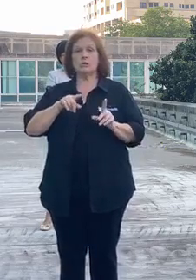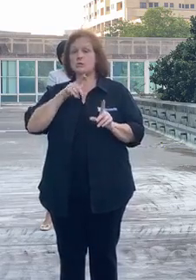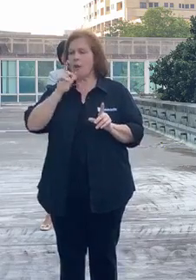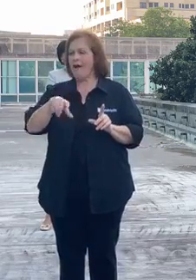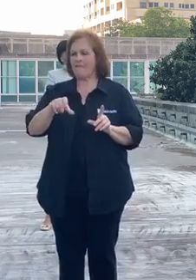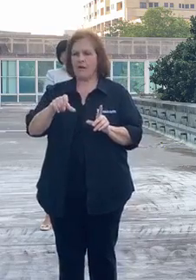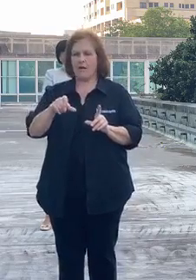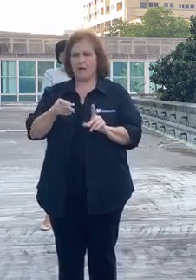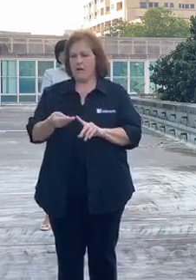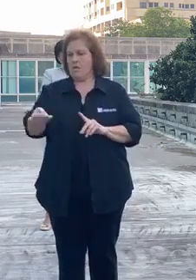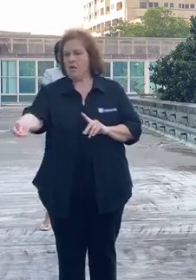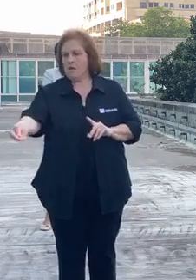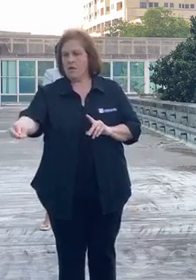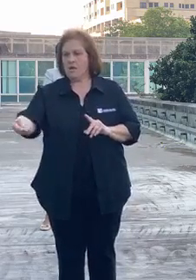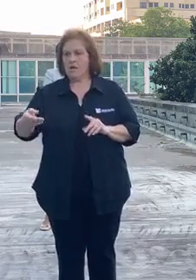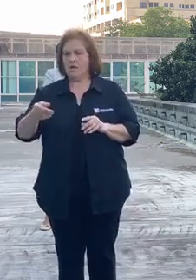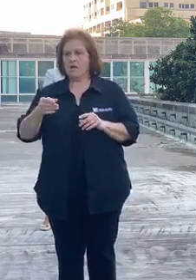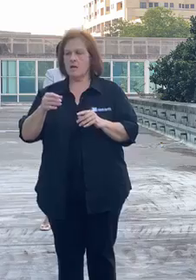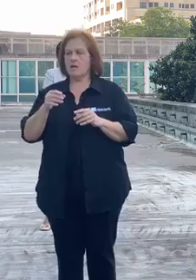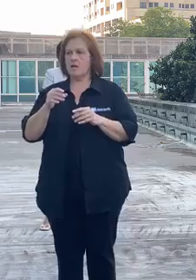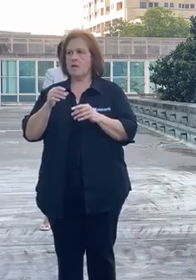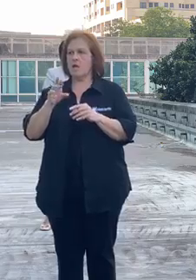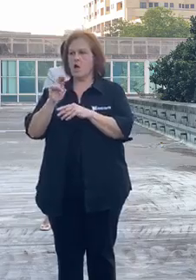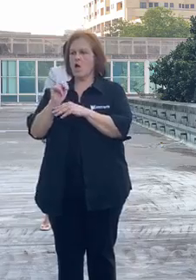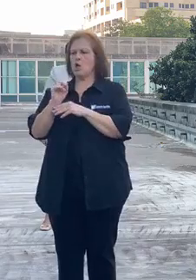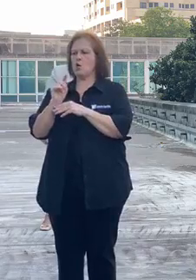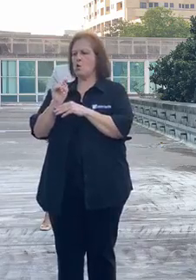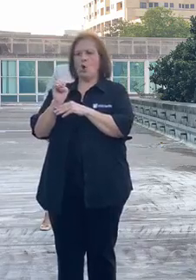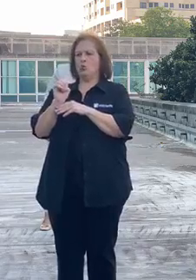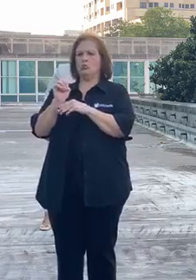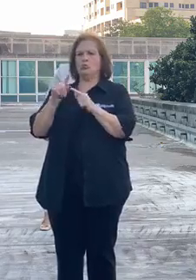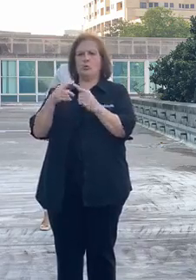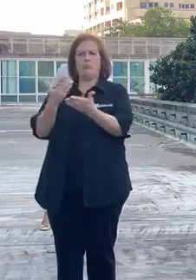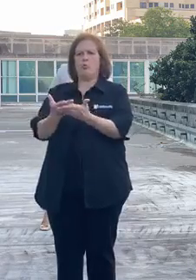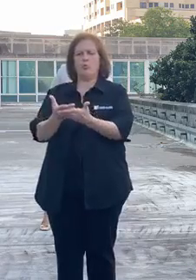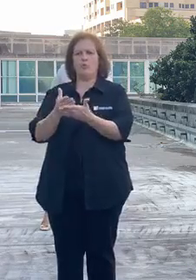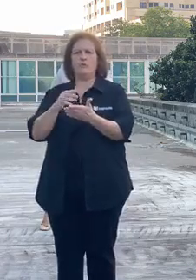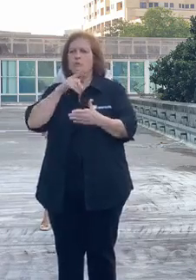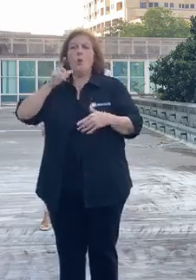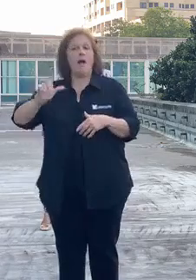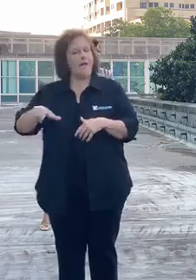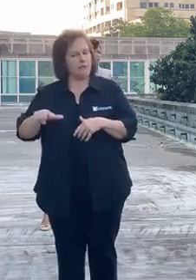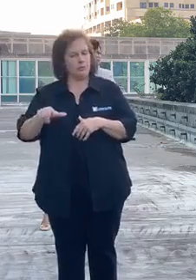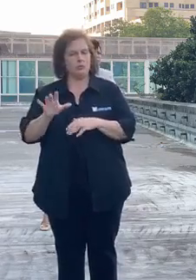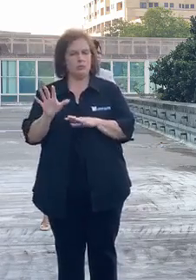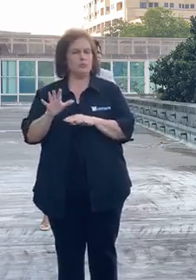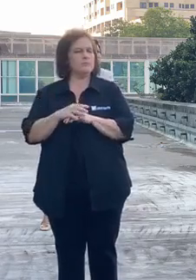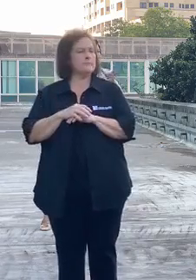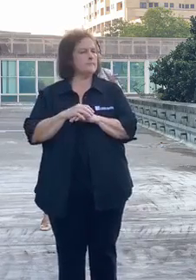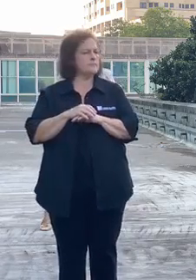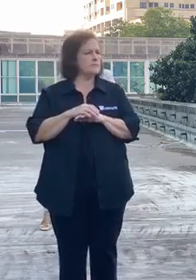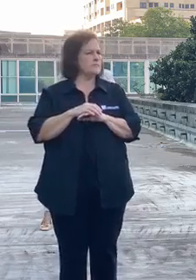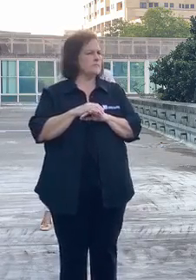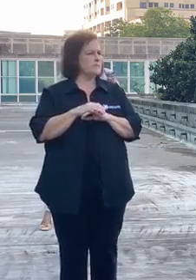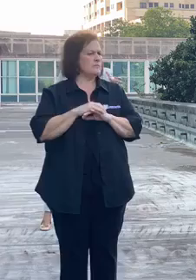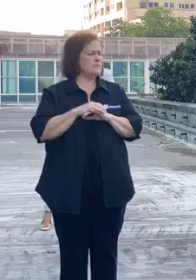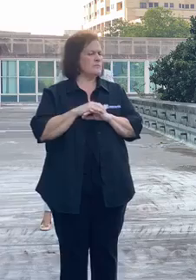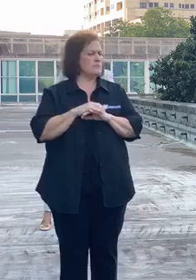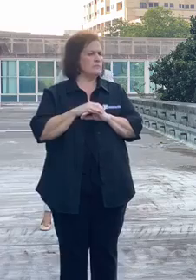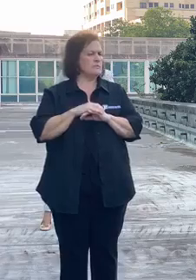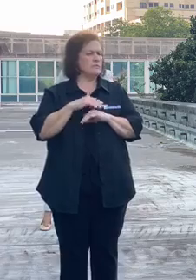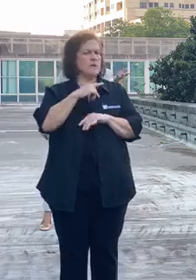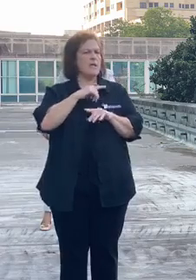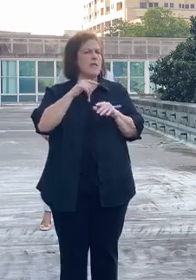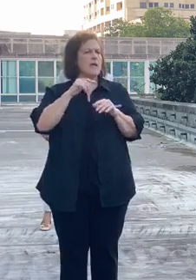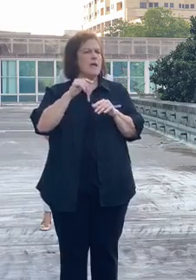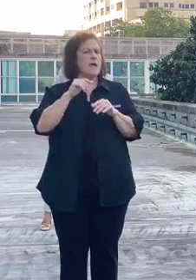test results or provide a note to return to work. And Dr. Begno, talk just a little about our efforts preparing for